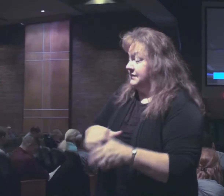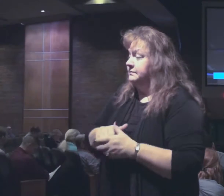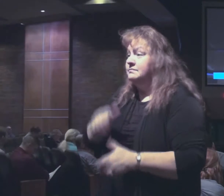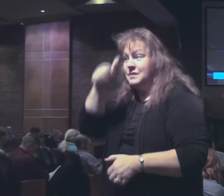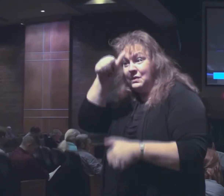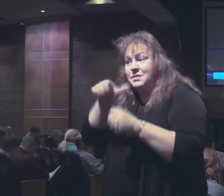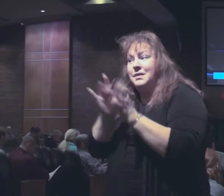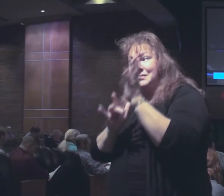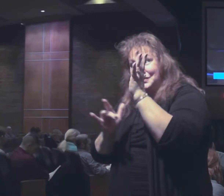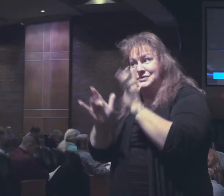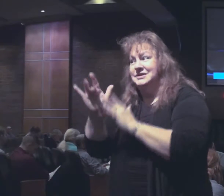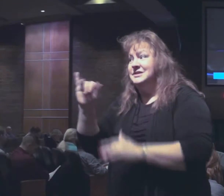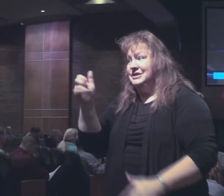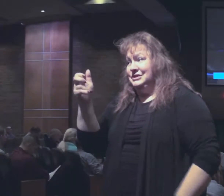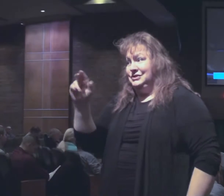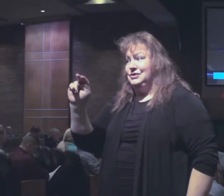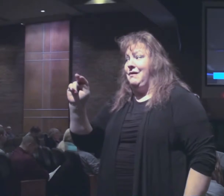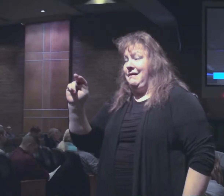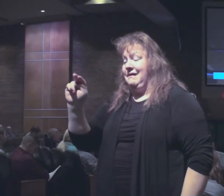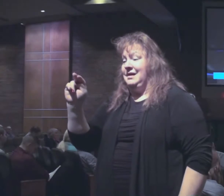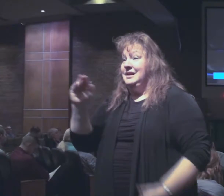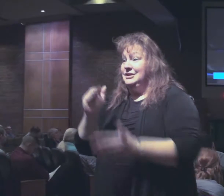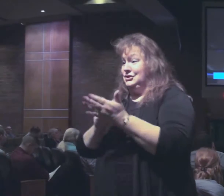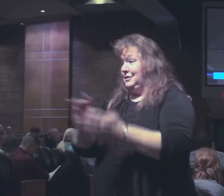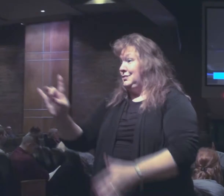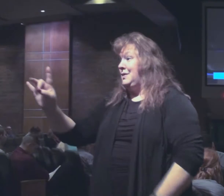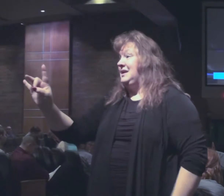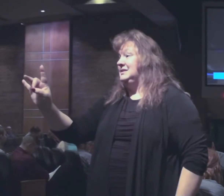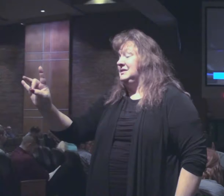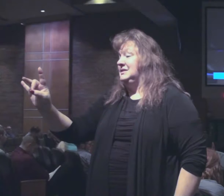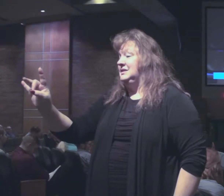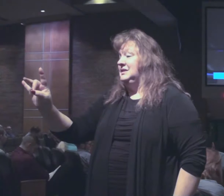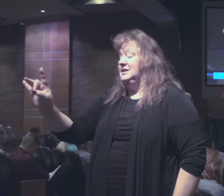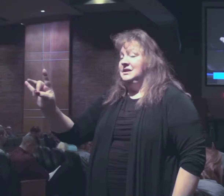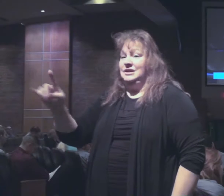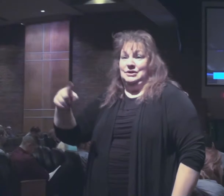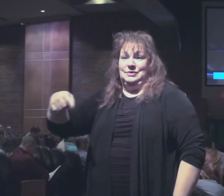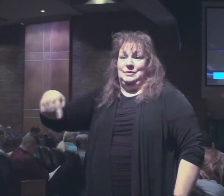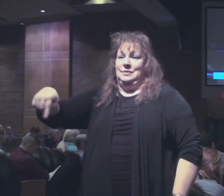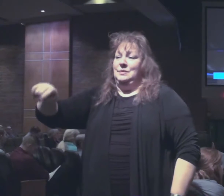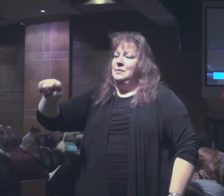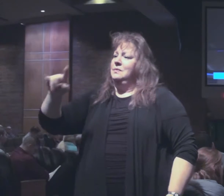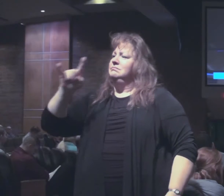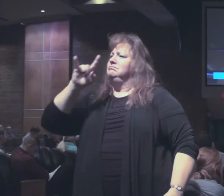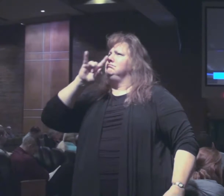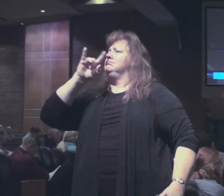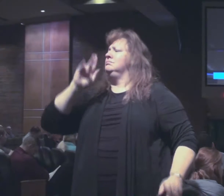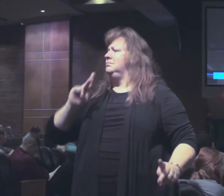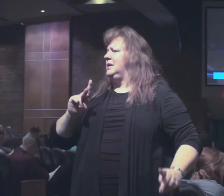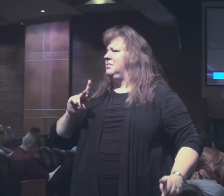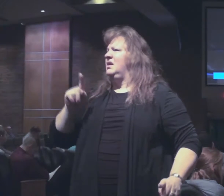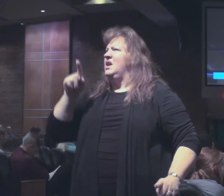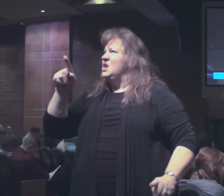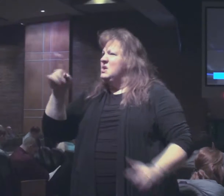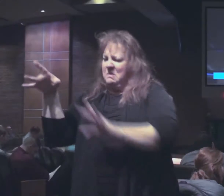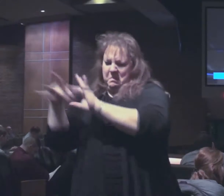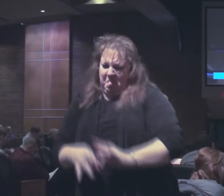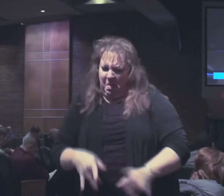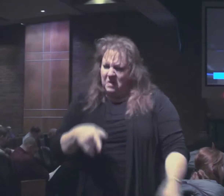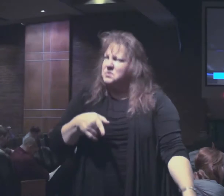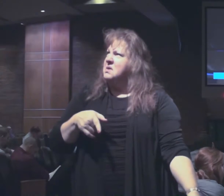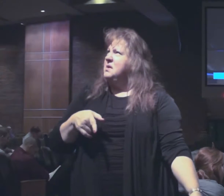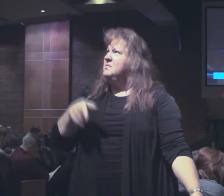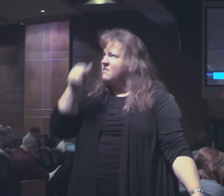Remember, Jesus said in John's Gospel, chapter 8, to the unbelieving religious leaders of his day, you are of your father